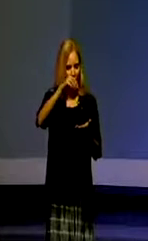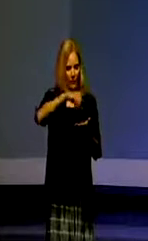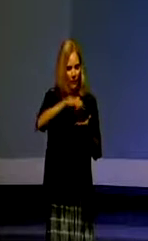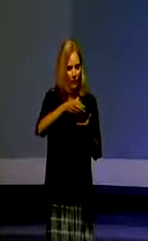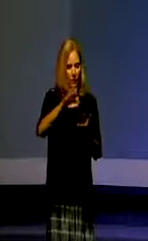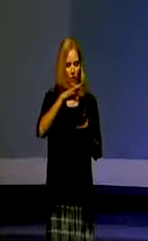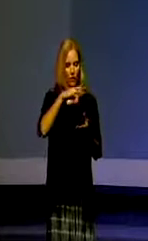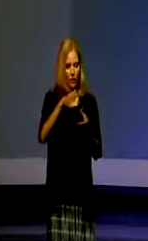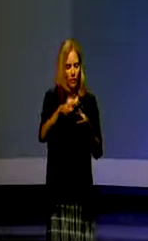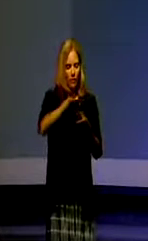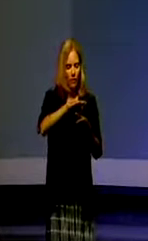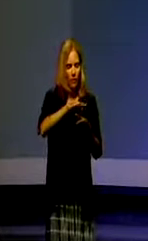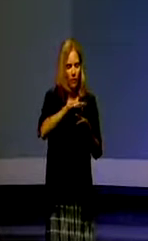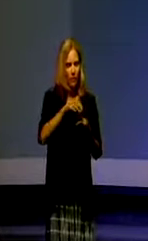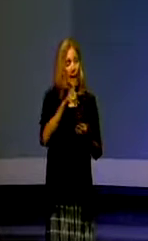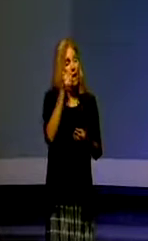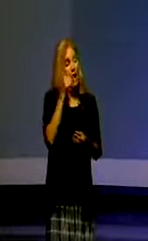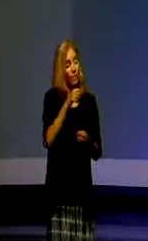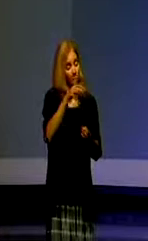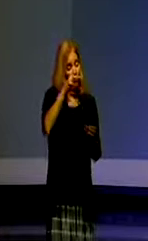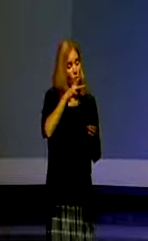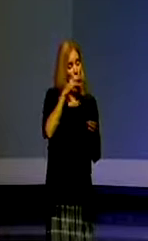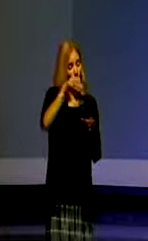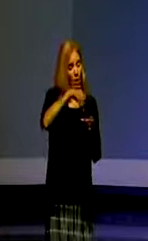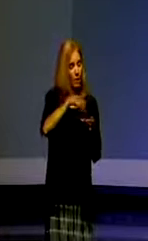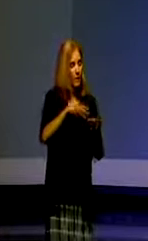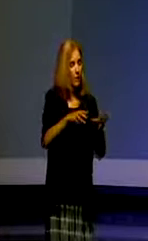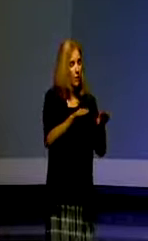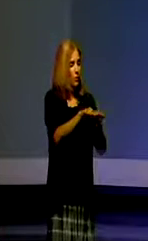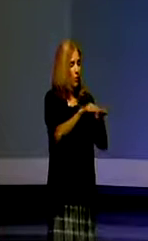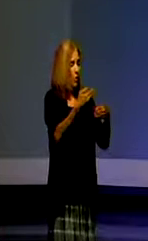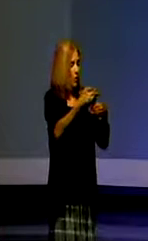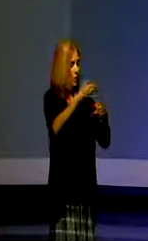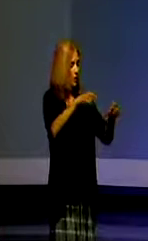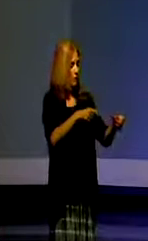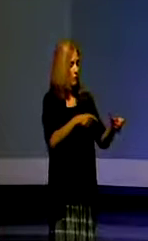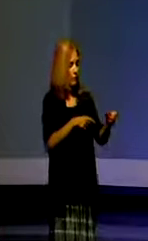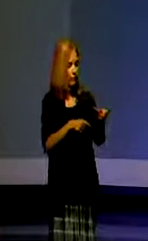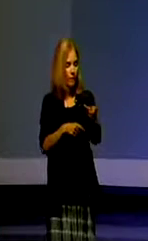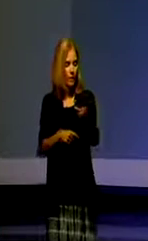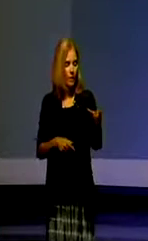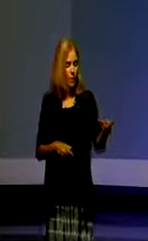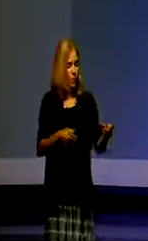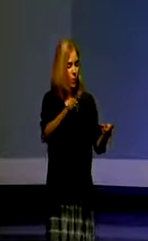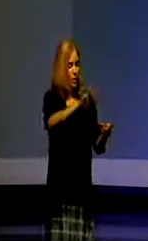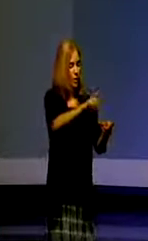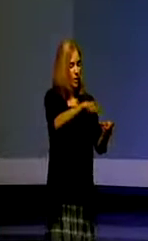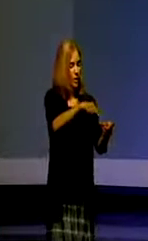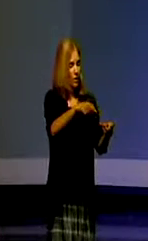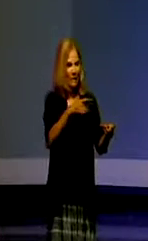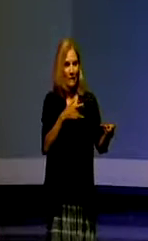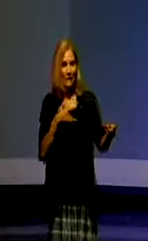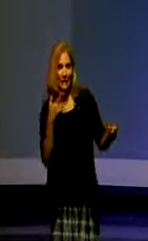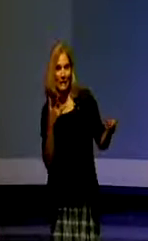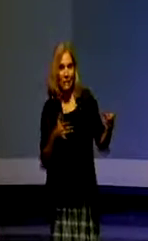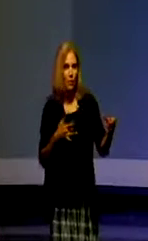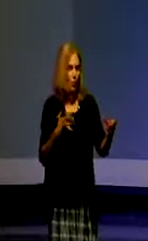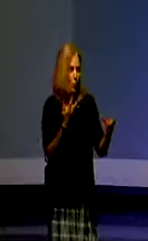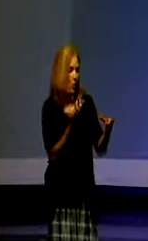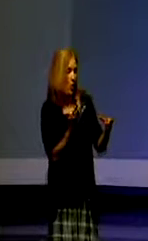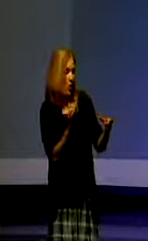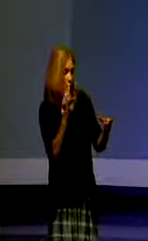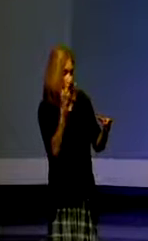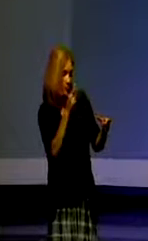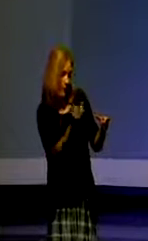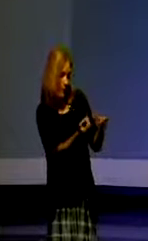back up. And then every day we would water it. We'd set it in the windowsill in the classroom. And I can remember the excitement of waiting for